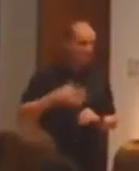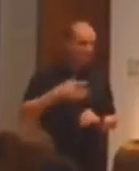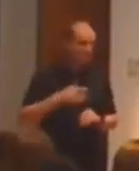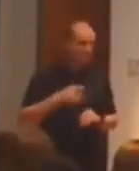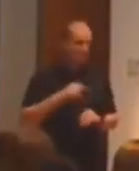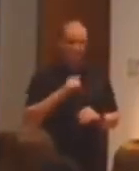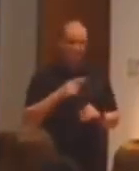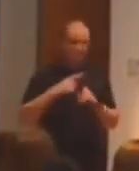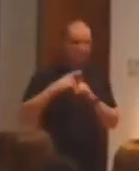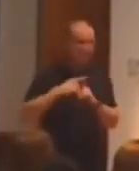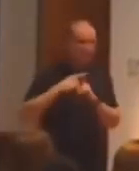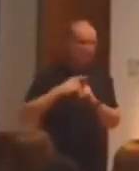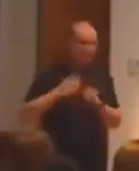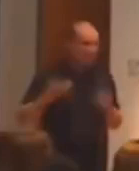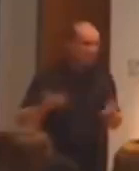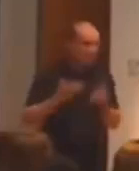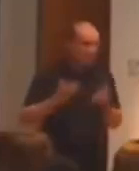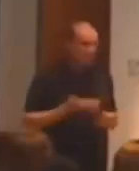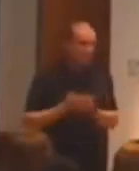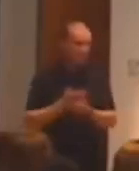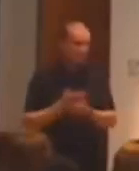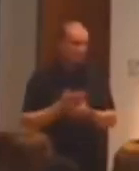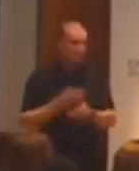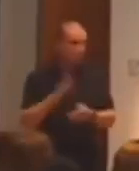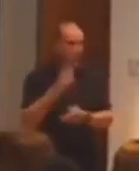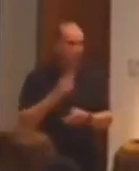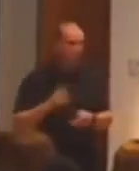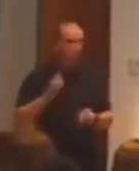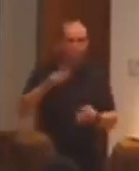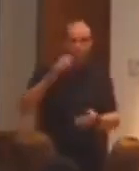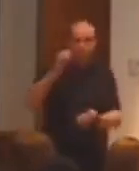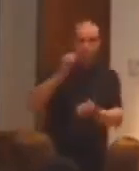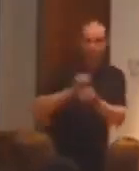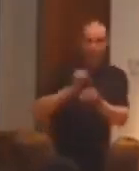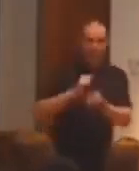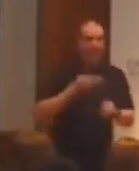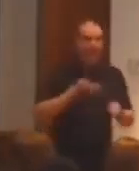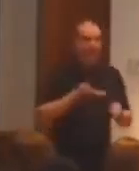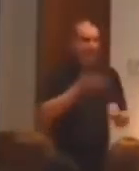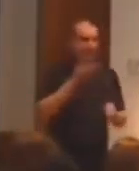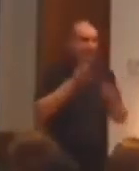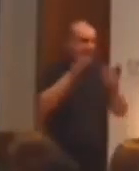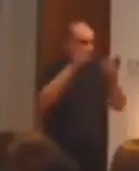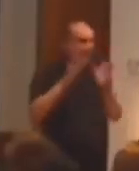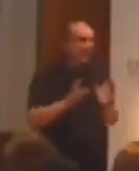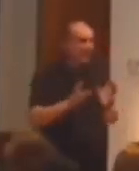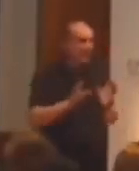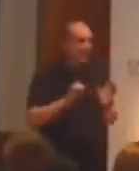in schools. In high schools, licking the anus. Remember that we are going live here.